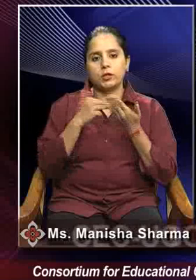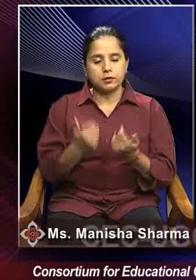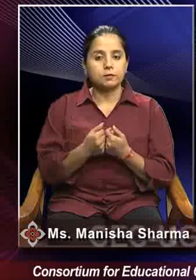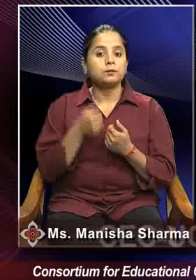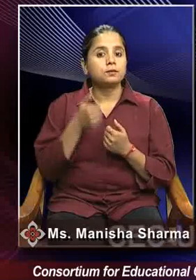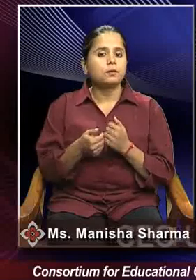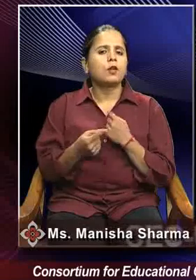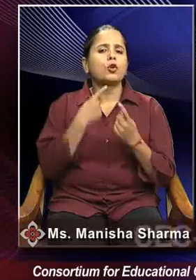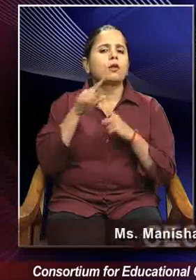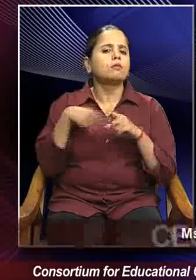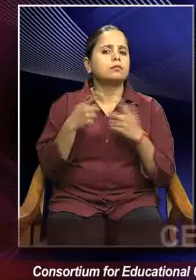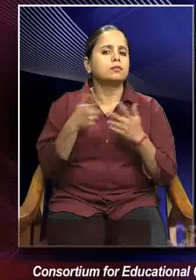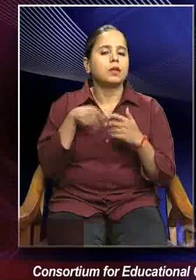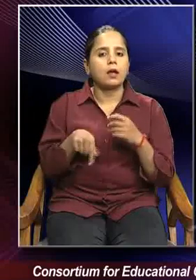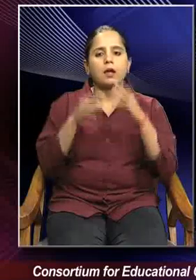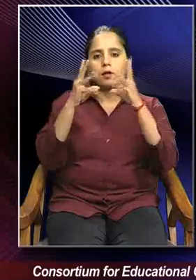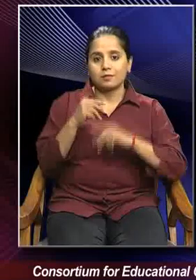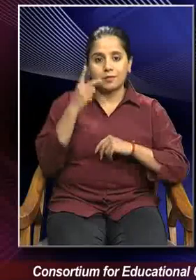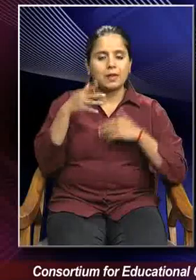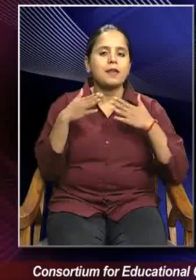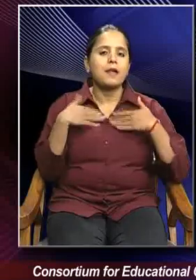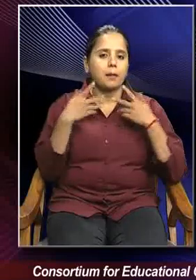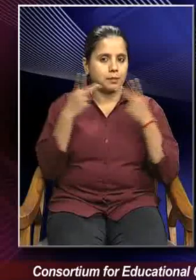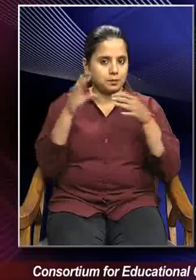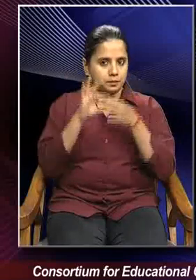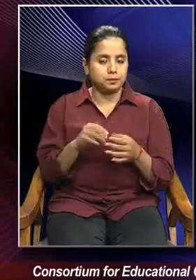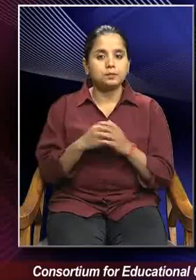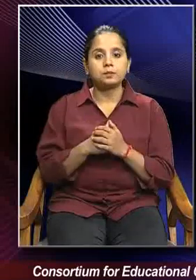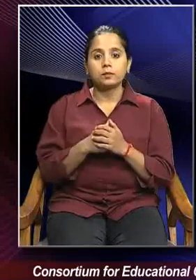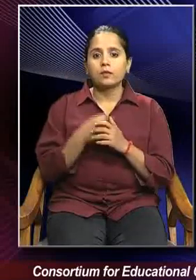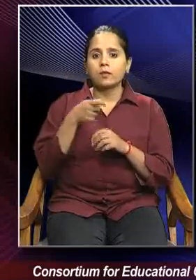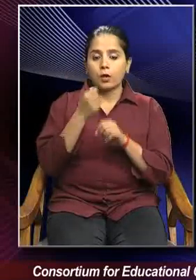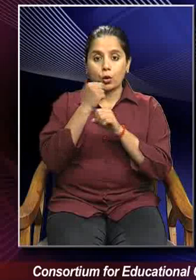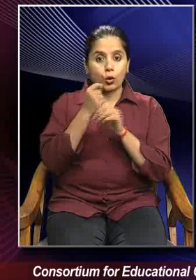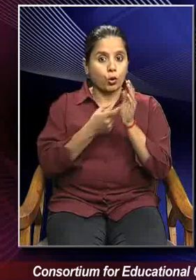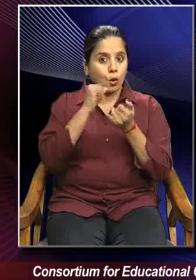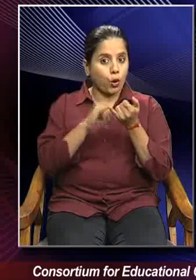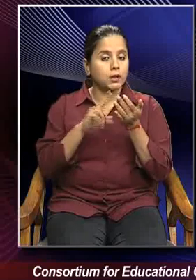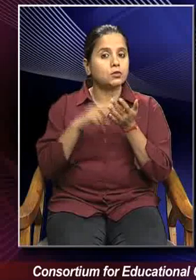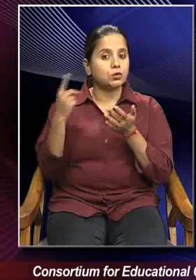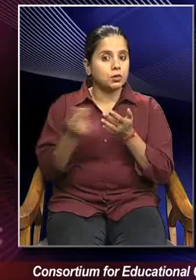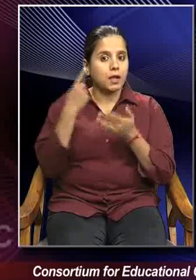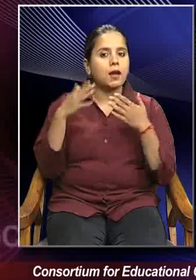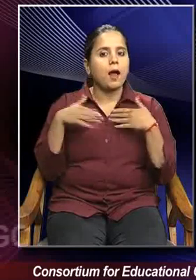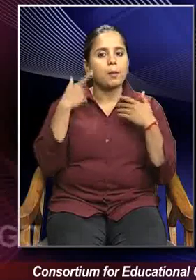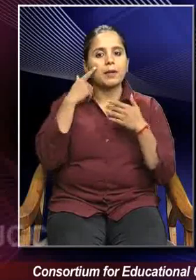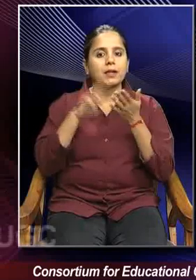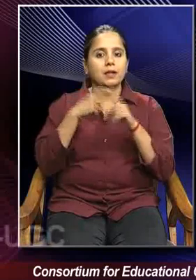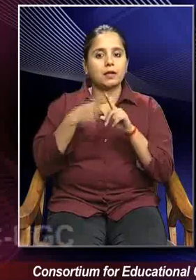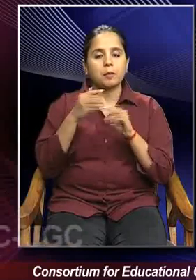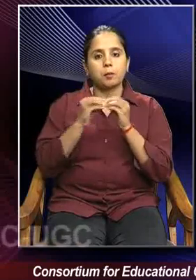we will be talking on measurement of happiness. So, Gross National Happiness Index by